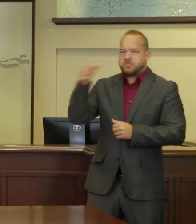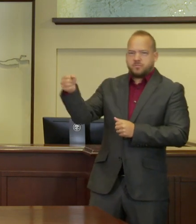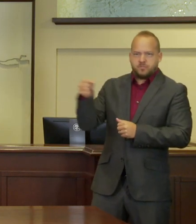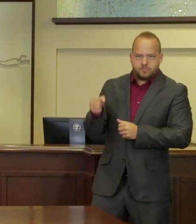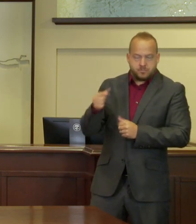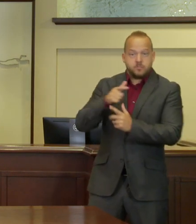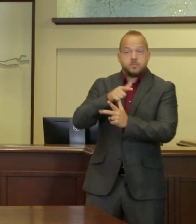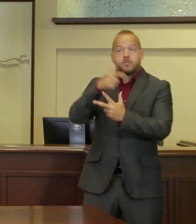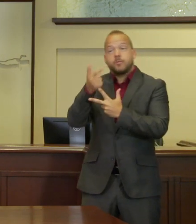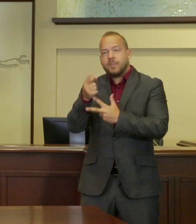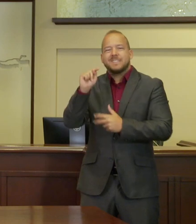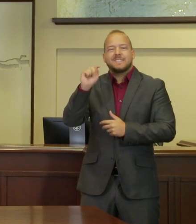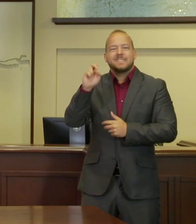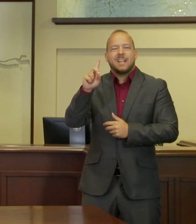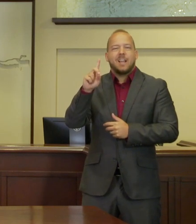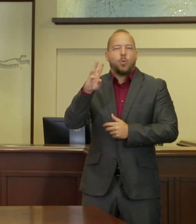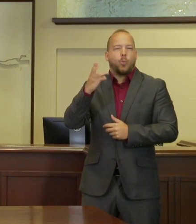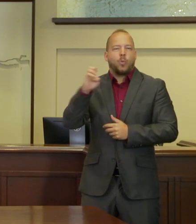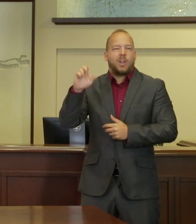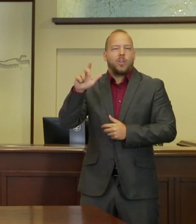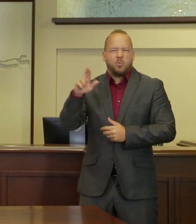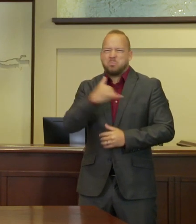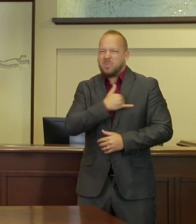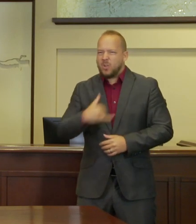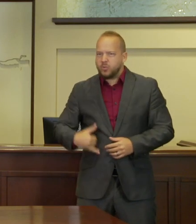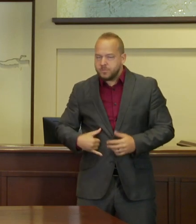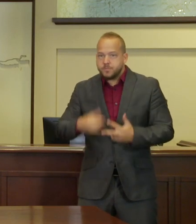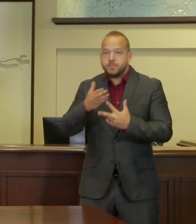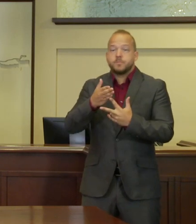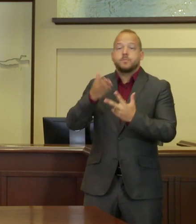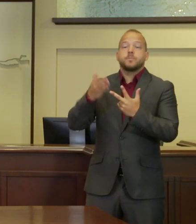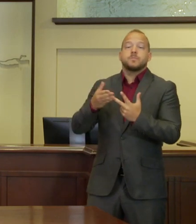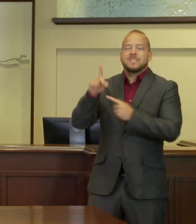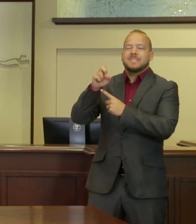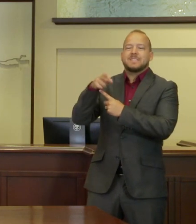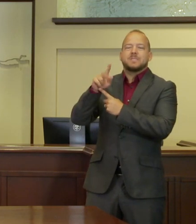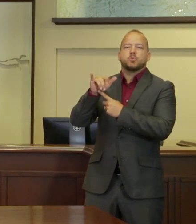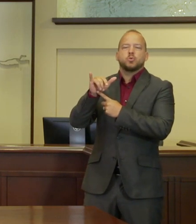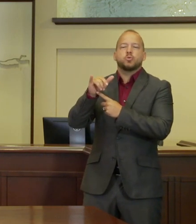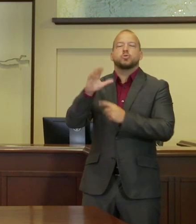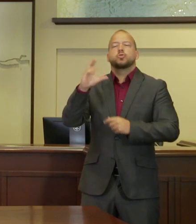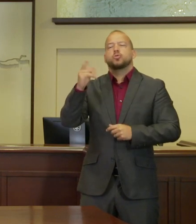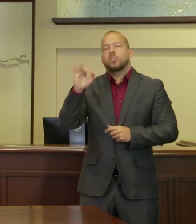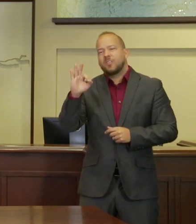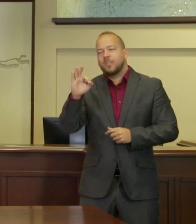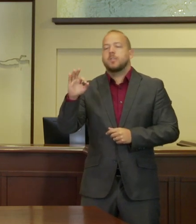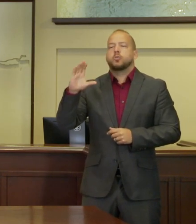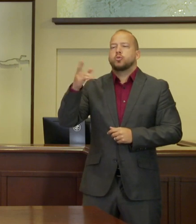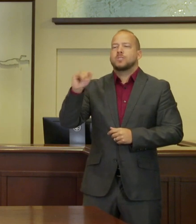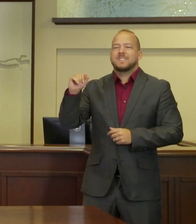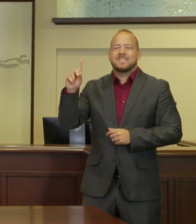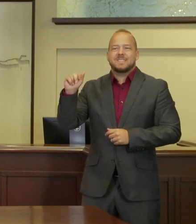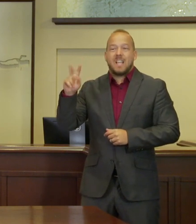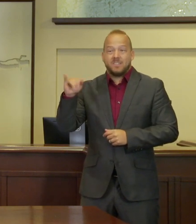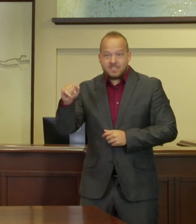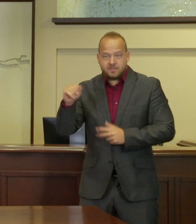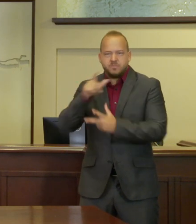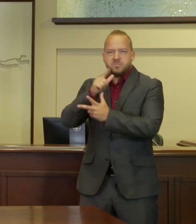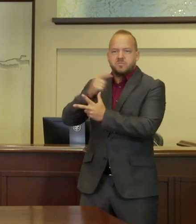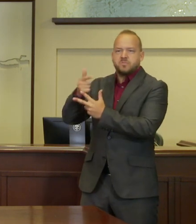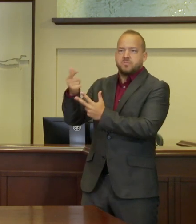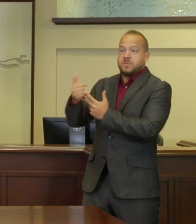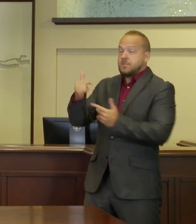and then Deputy Chief of Police Chris Davis from the Portland Police Bureau. So let's get right to it and invite Dr. Markeisha Smith to the microphone.